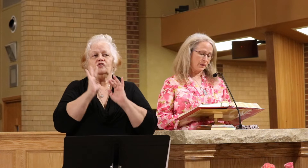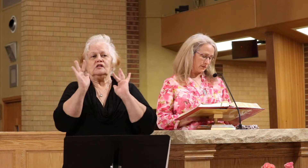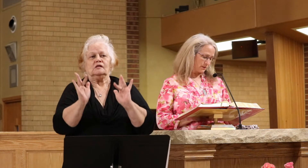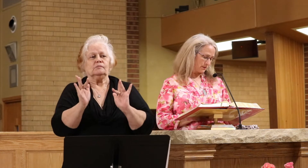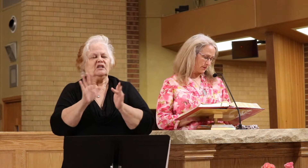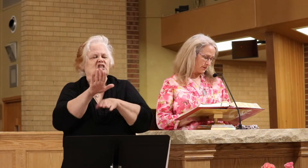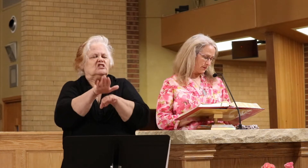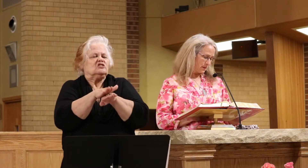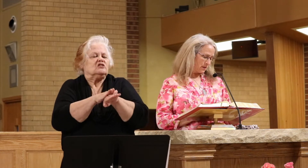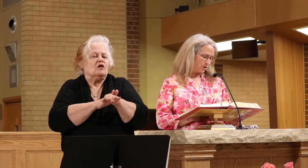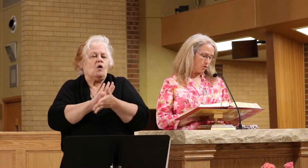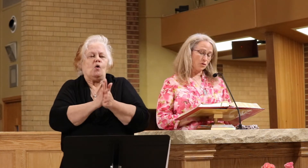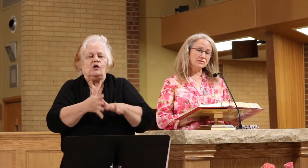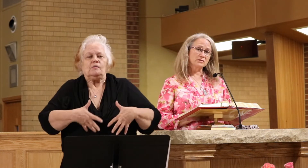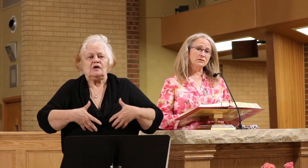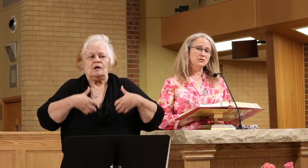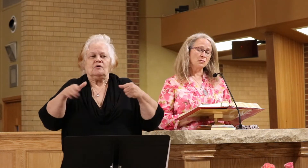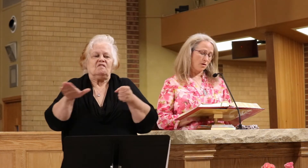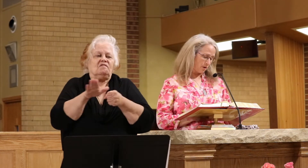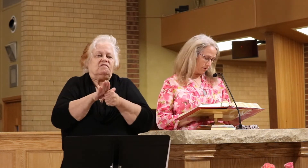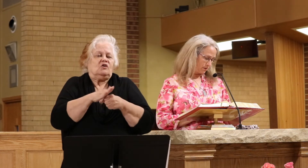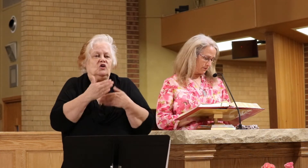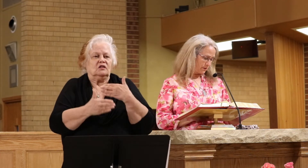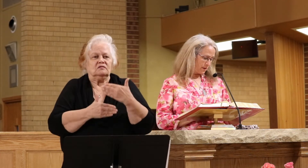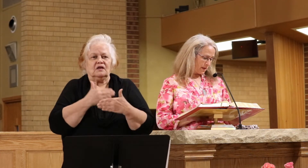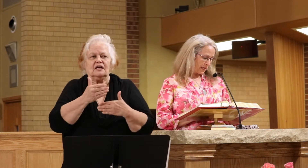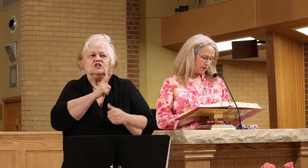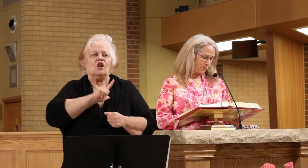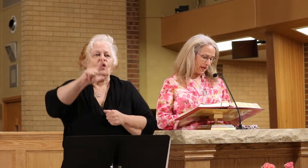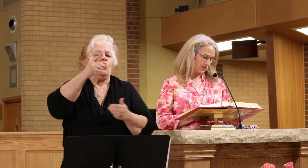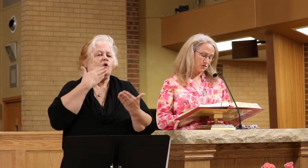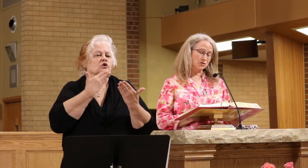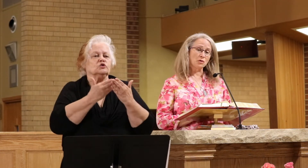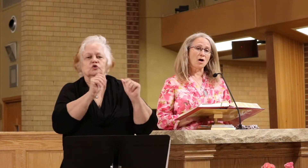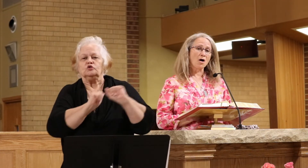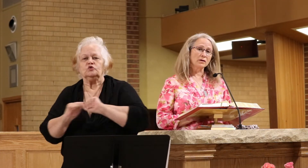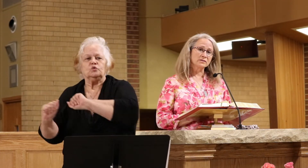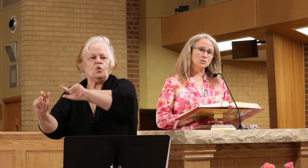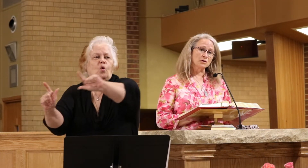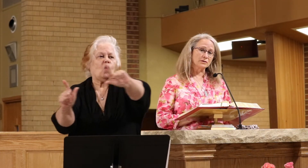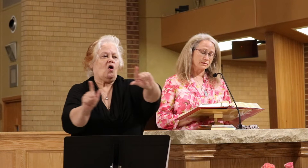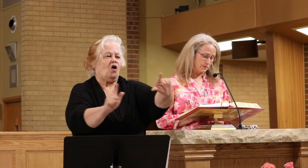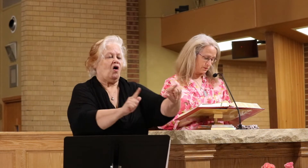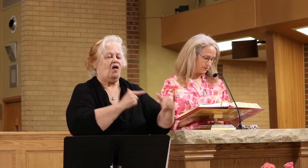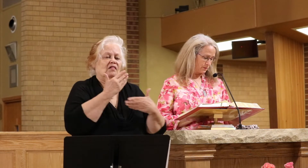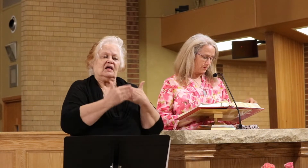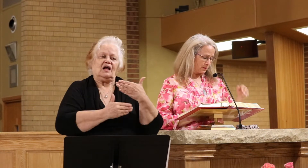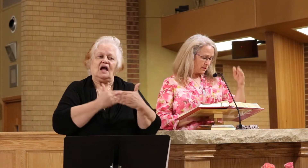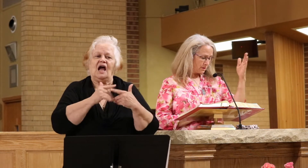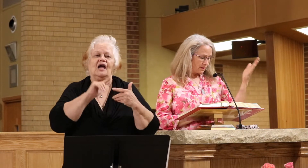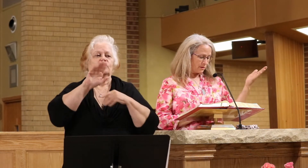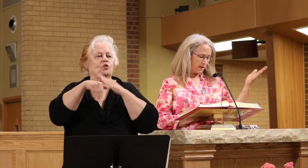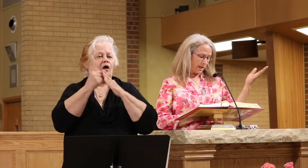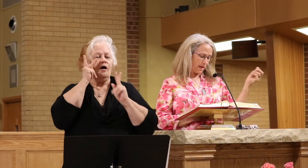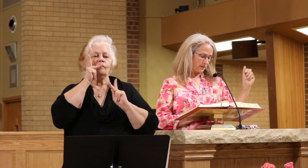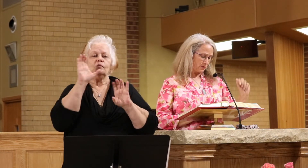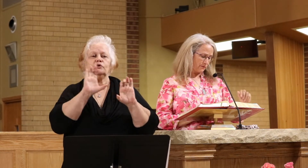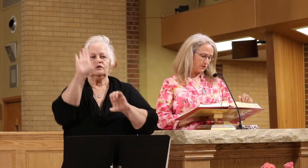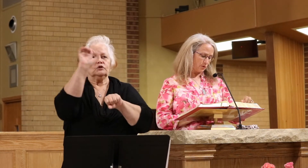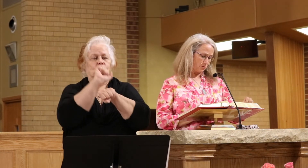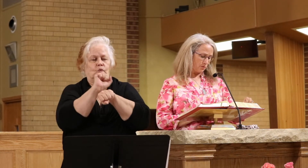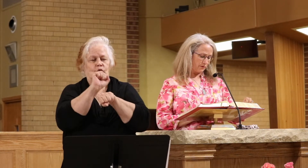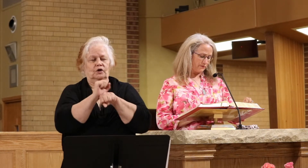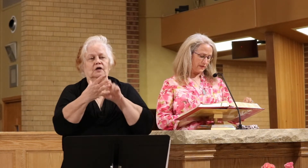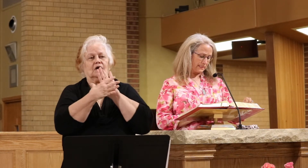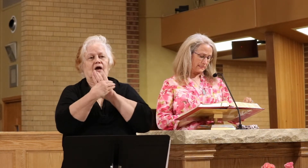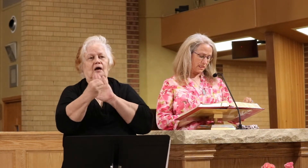great kindness. The Lord is good to all and compassionate toward all his works. The hand